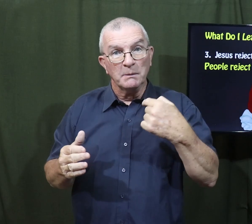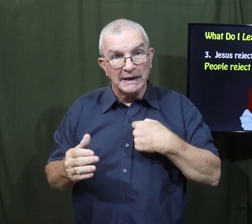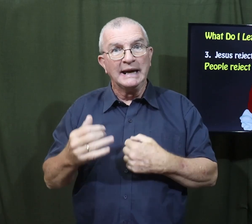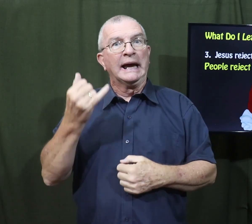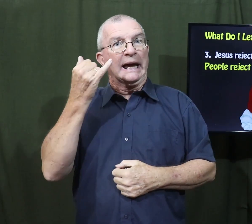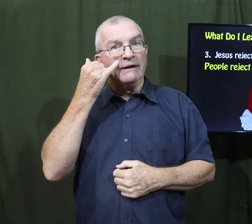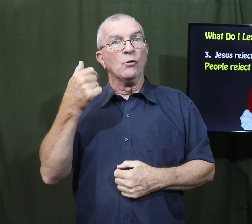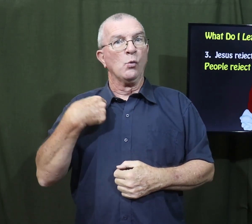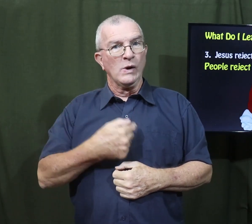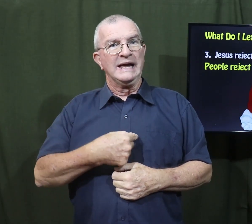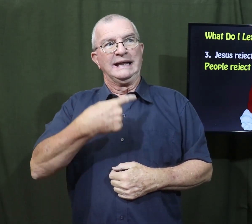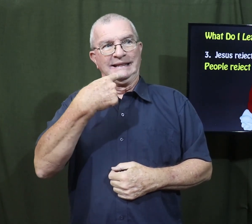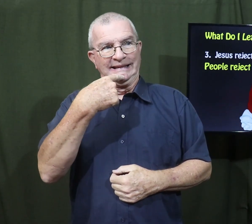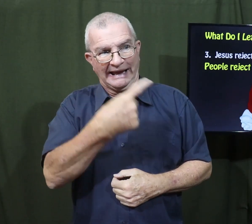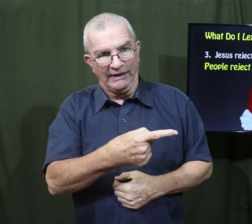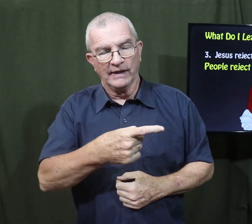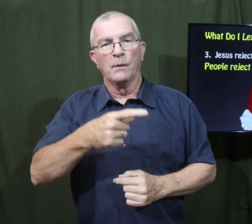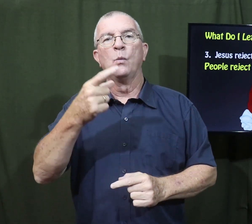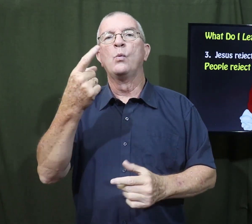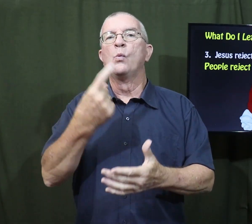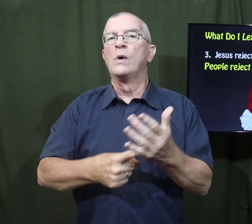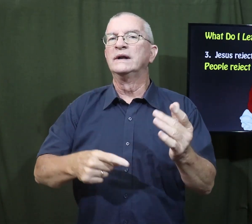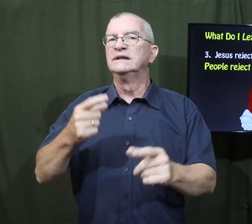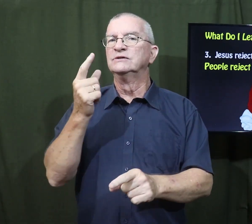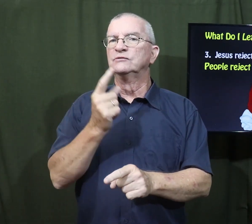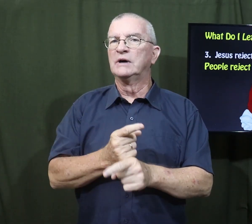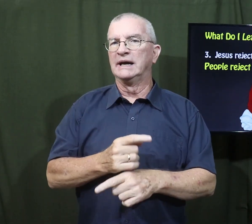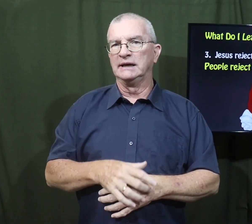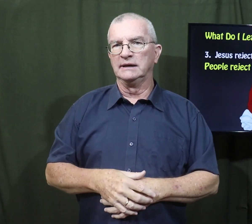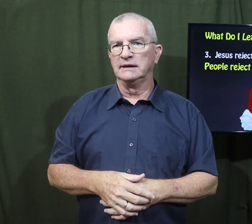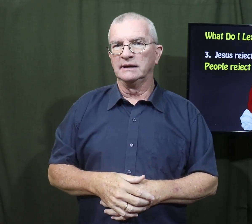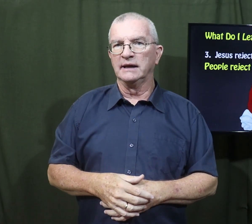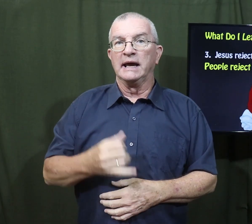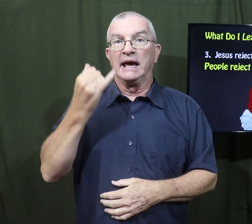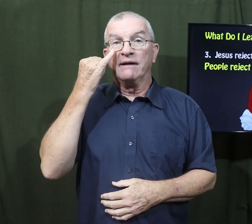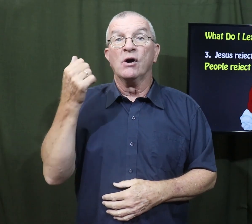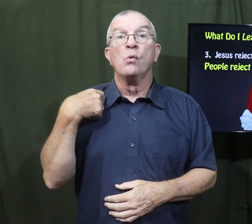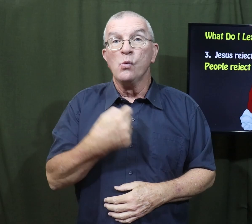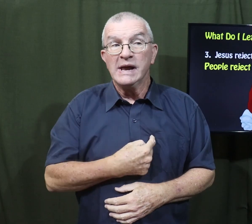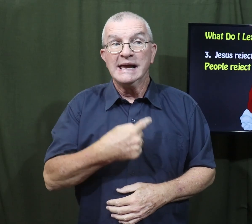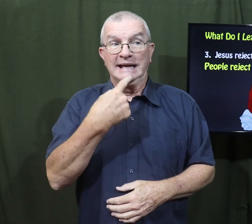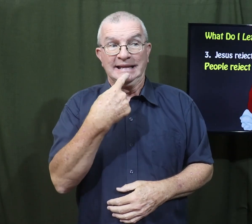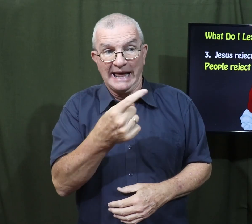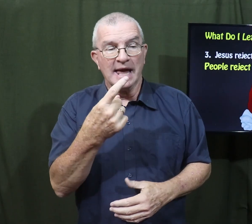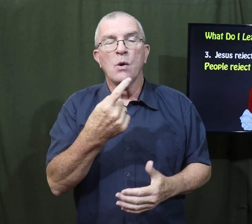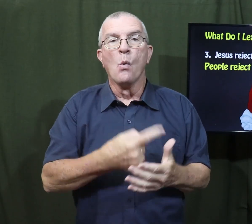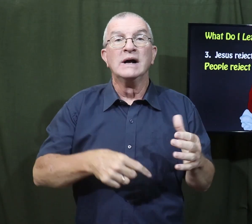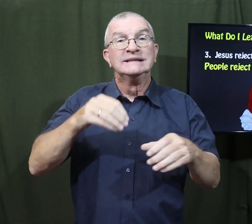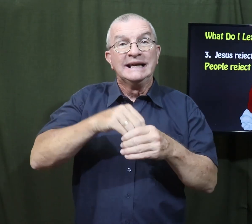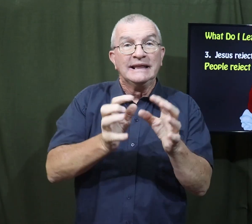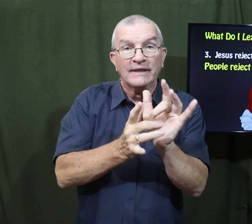you and me if we tell them what is right. If we tell them what's in the